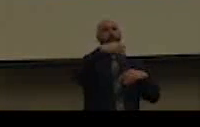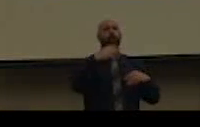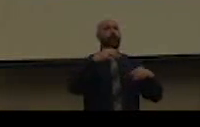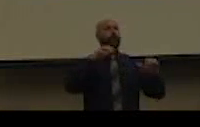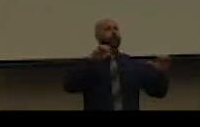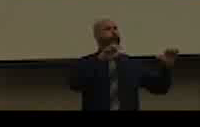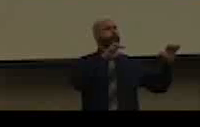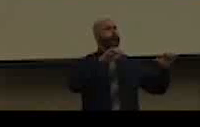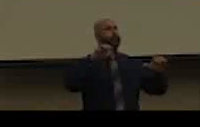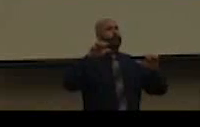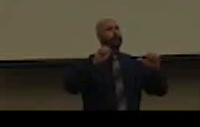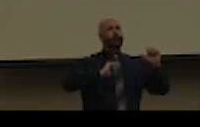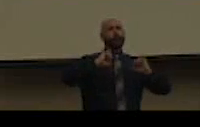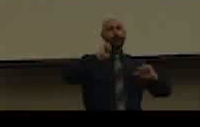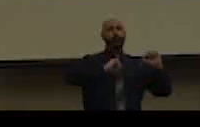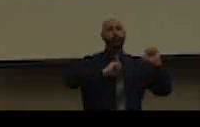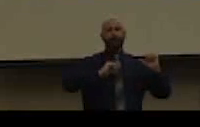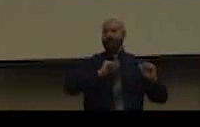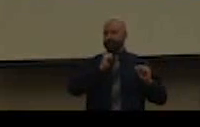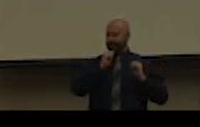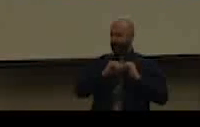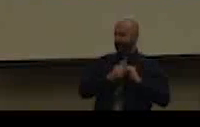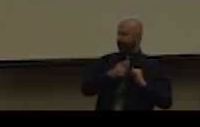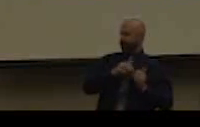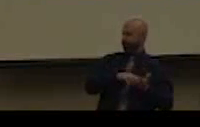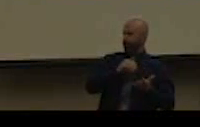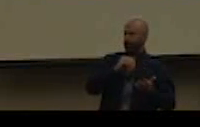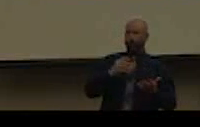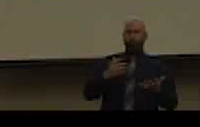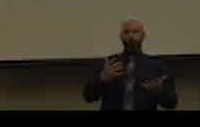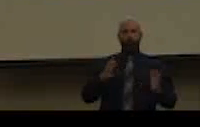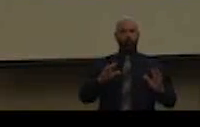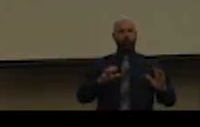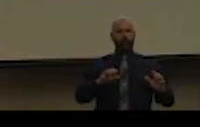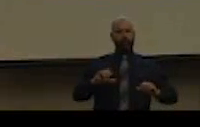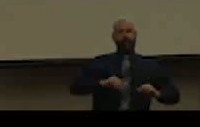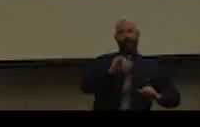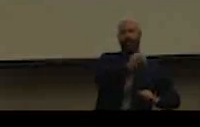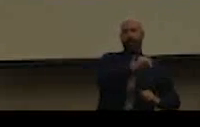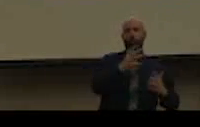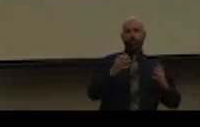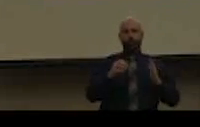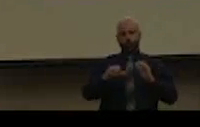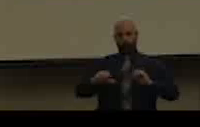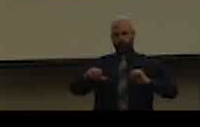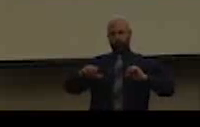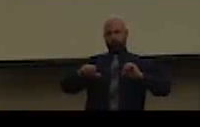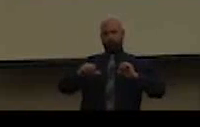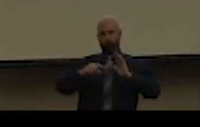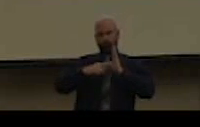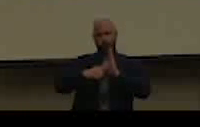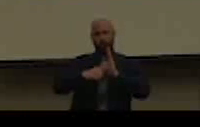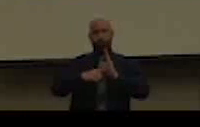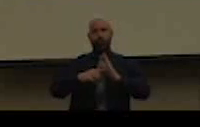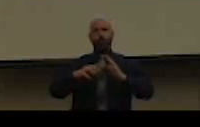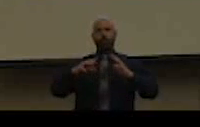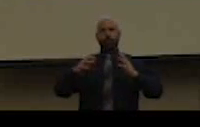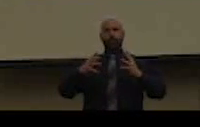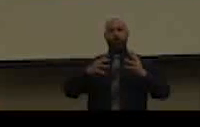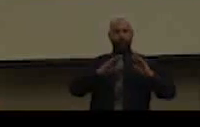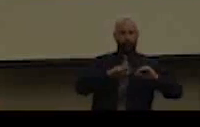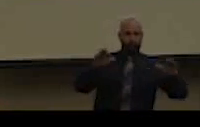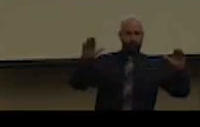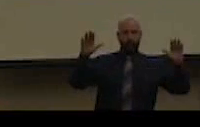want to show off. What we want to show off are children and teachers in the dramatic play area interacting and asking questions. And